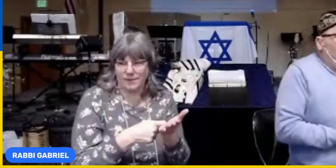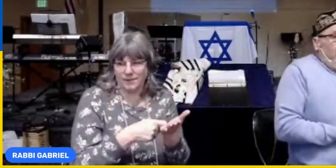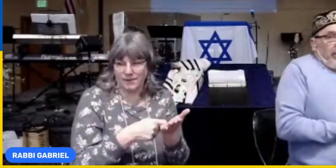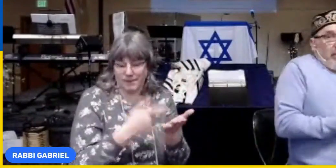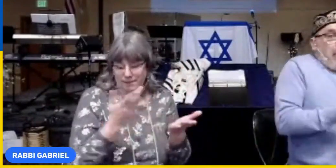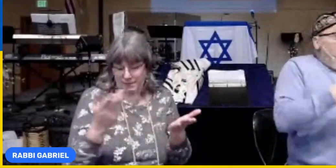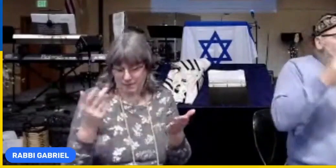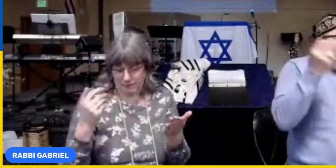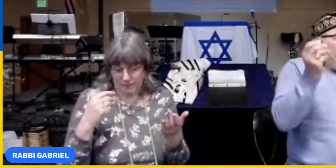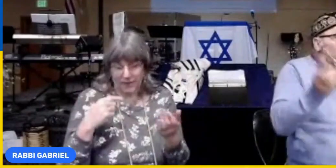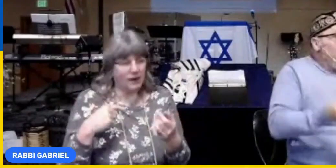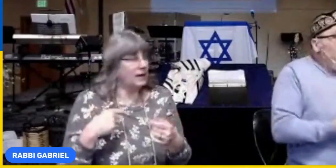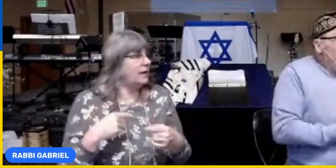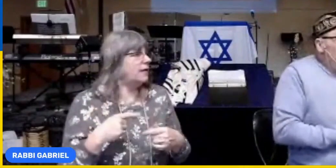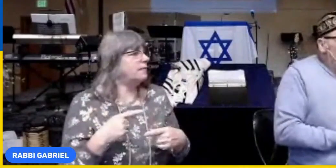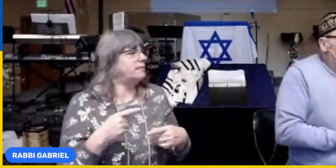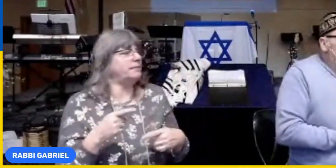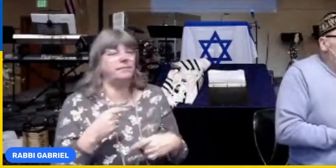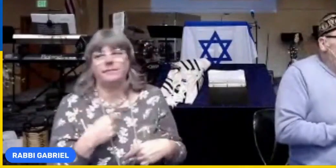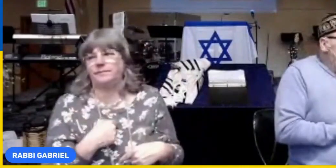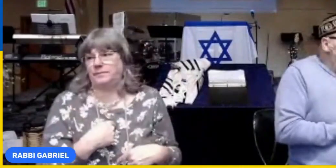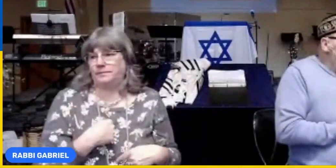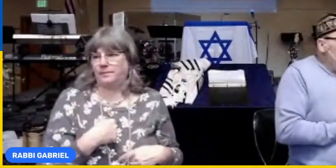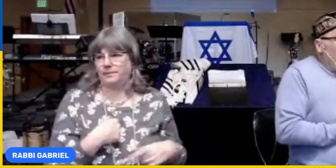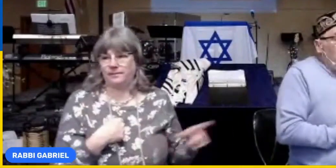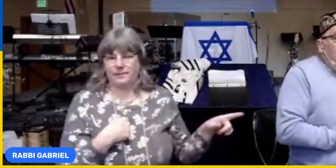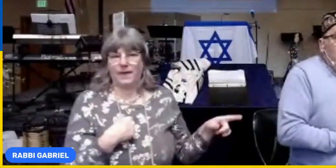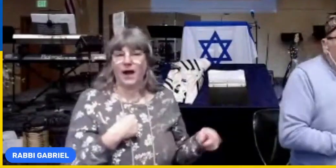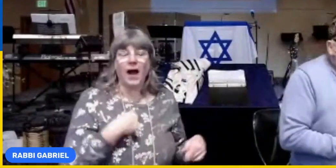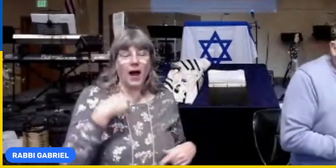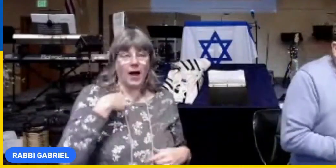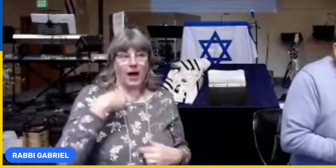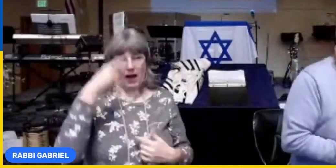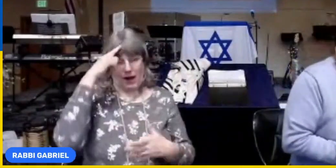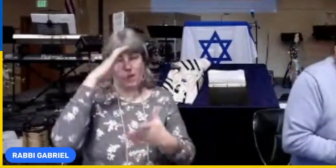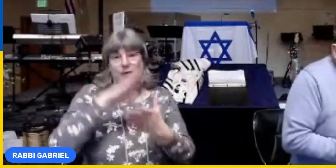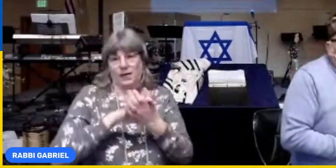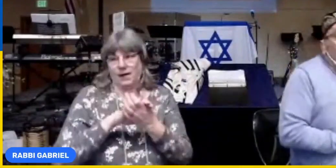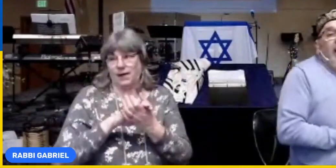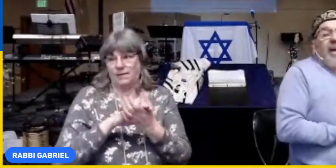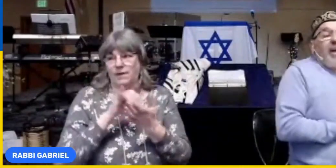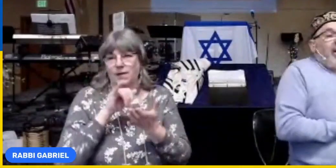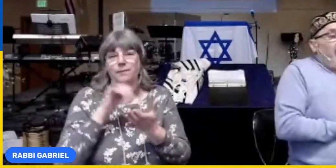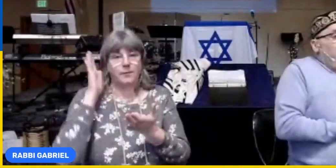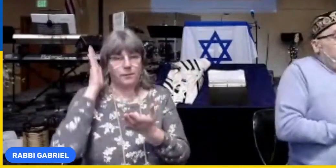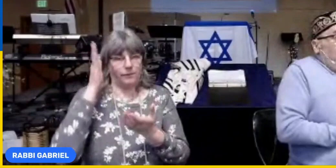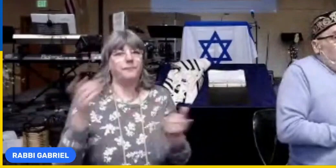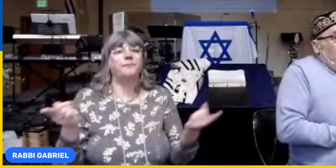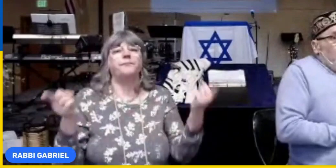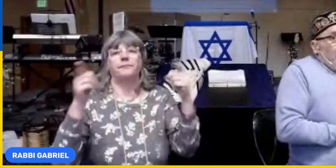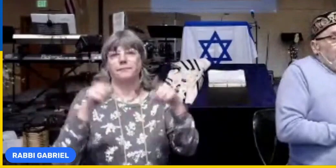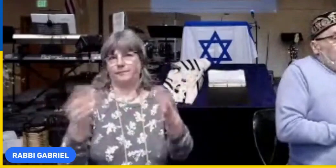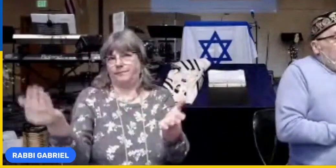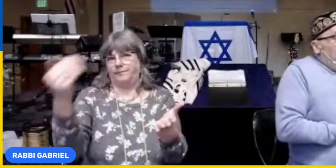those times might be coming back if they don't, well, Hashem, but if they do,